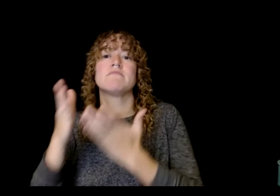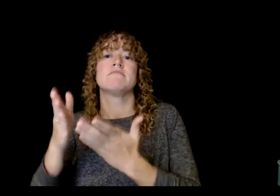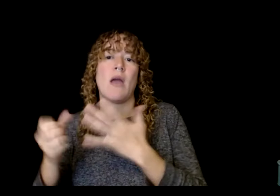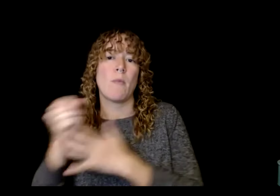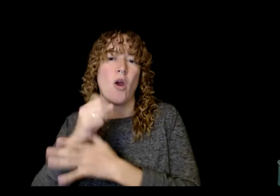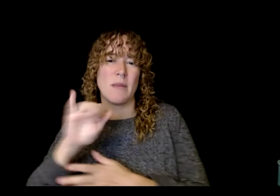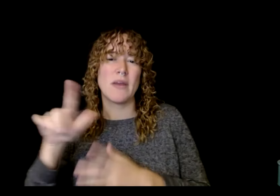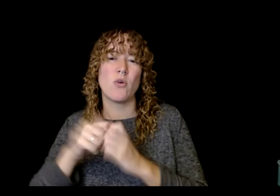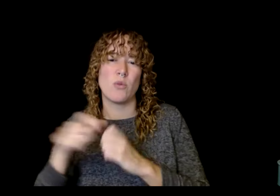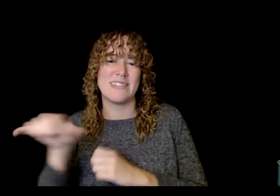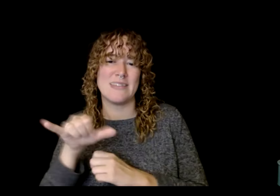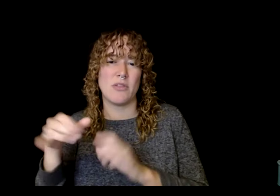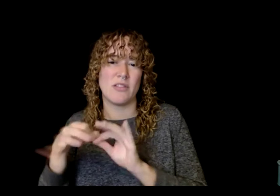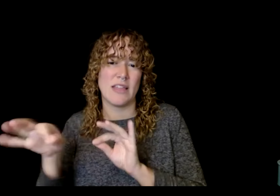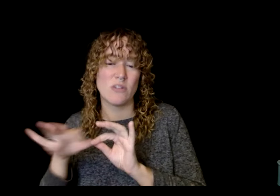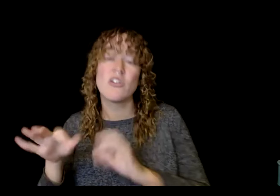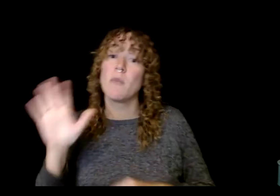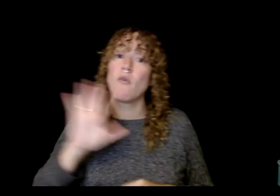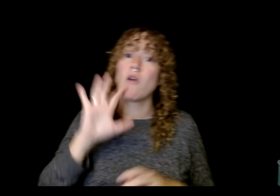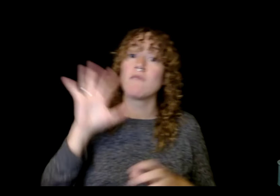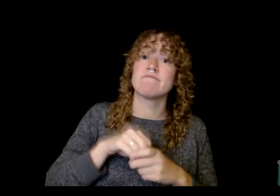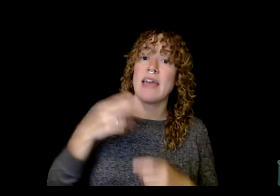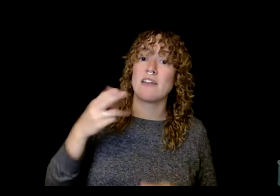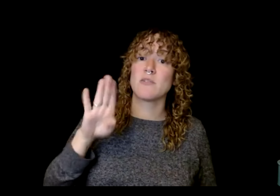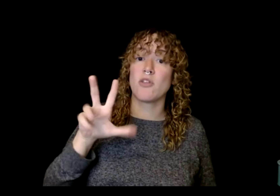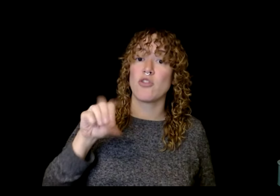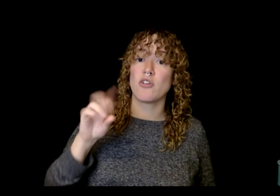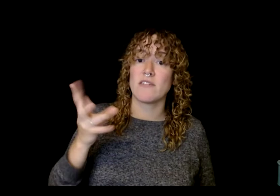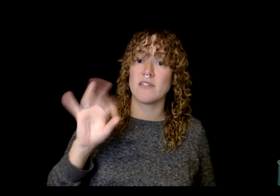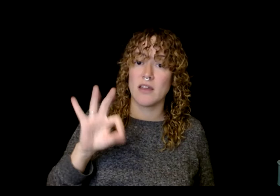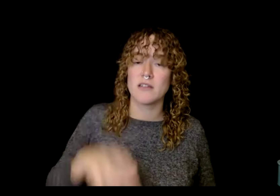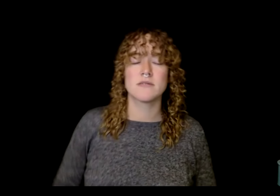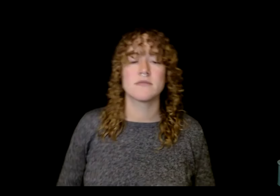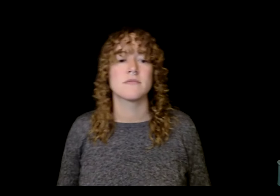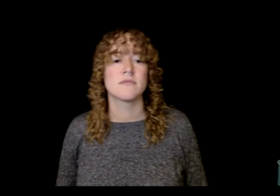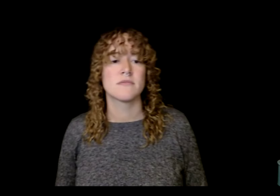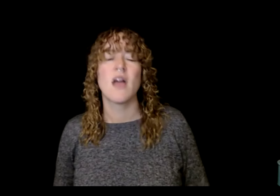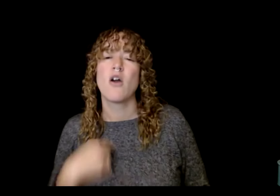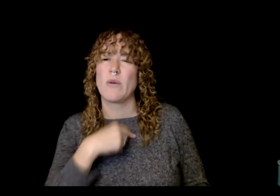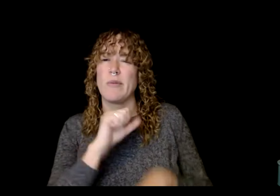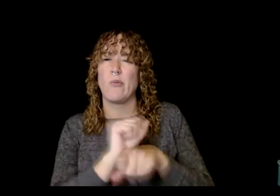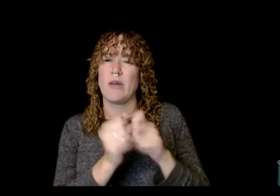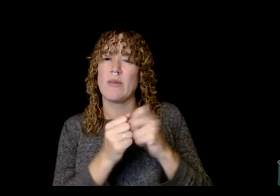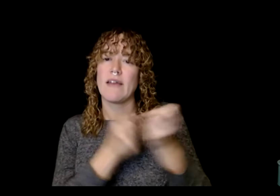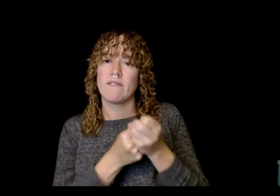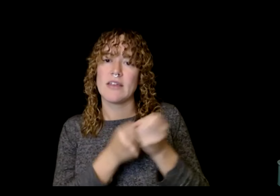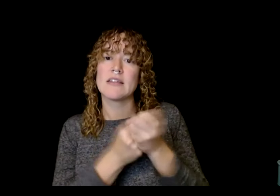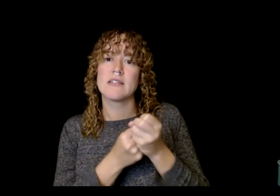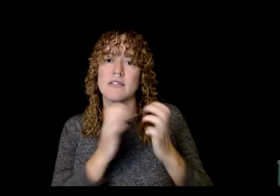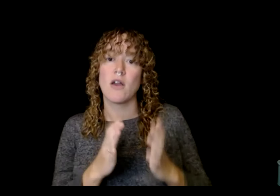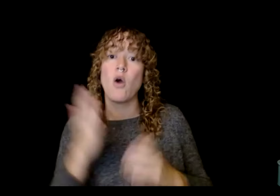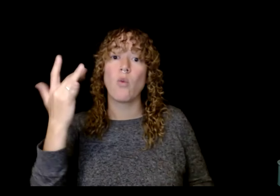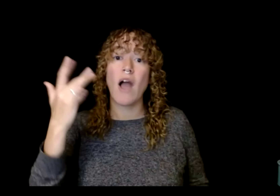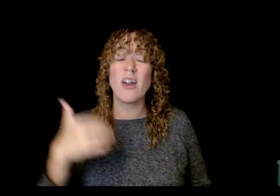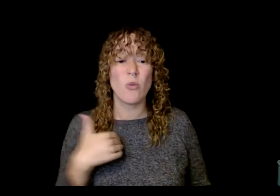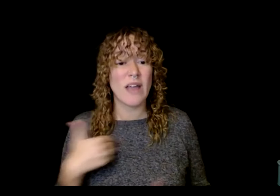originally included in House Bill 3079. We've been working with advocates because we do have a youth